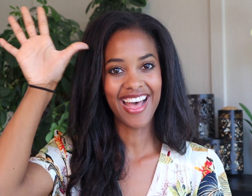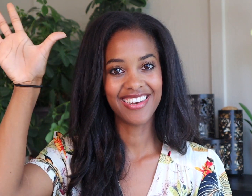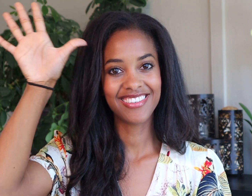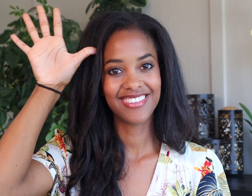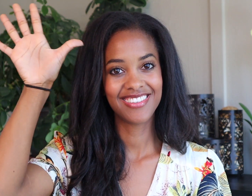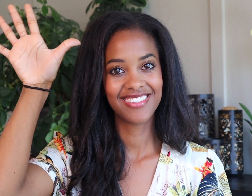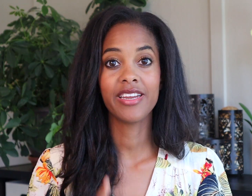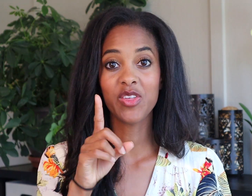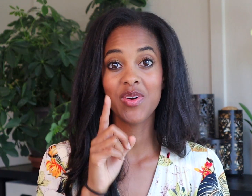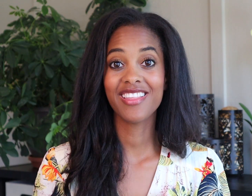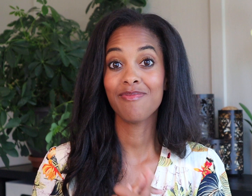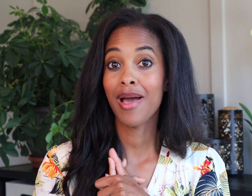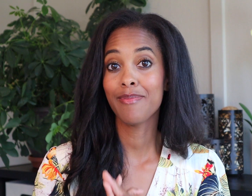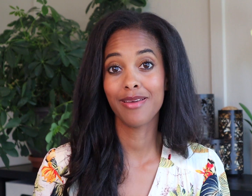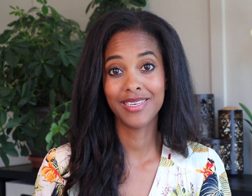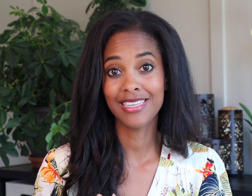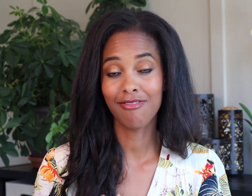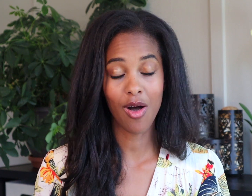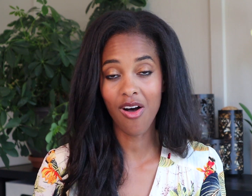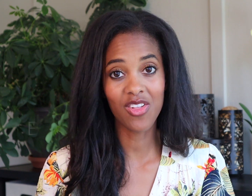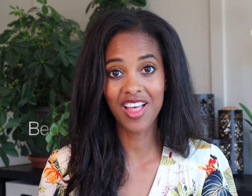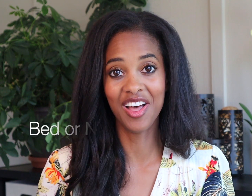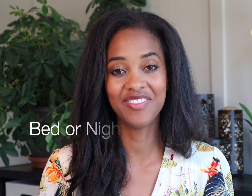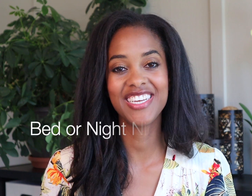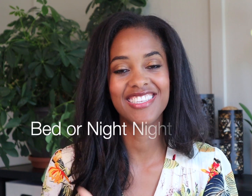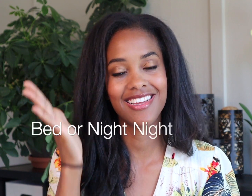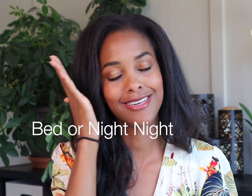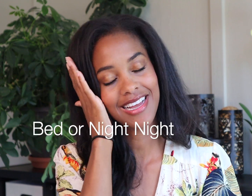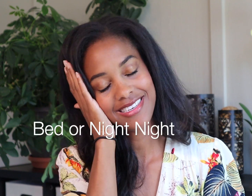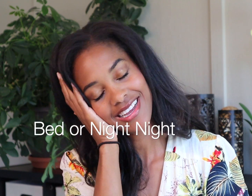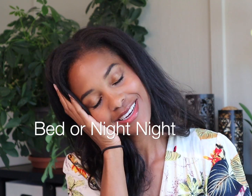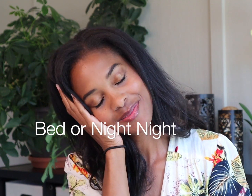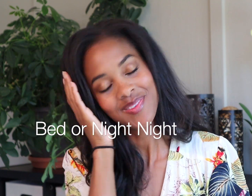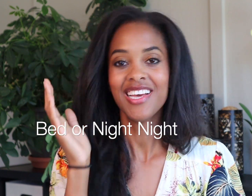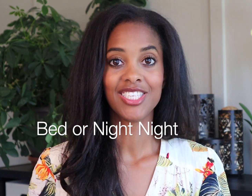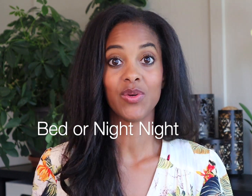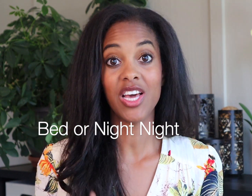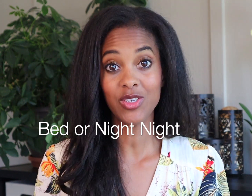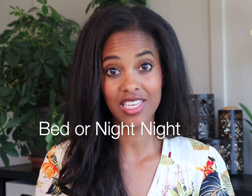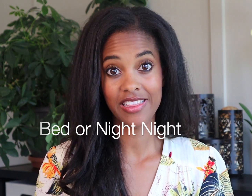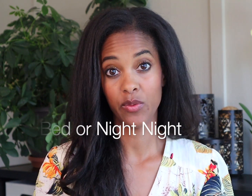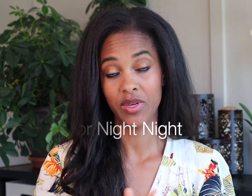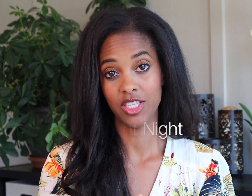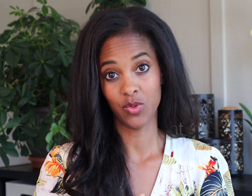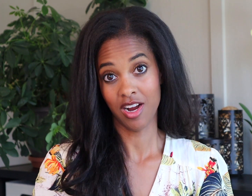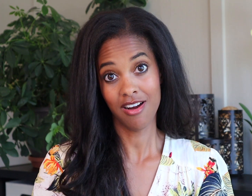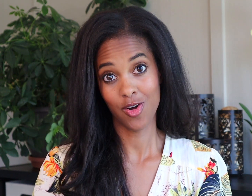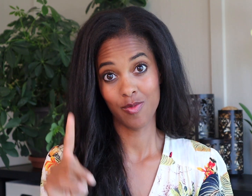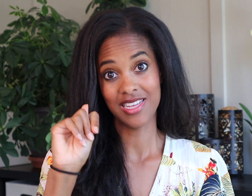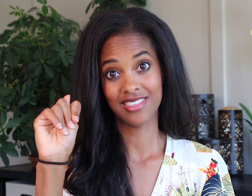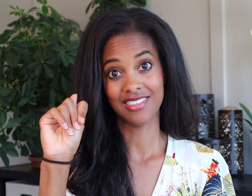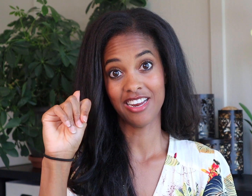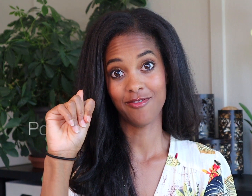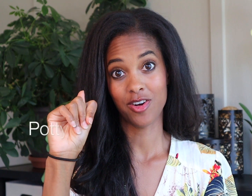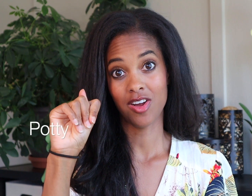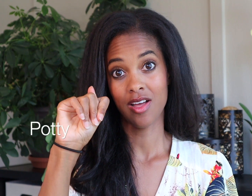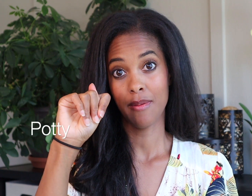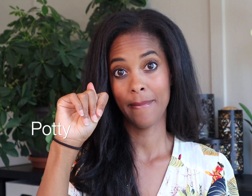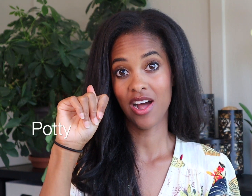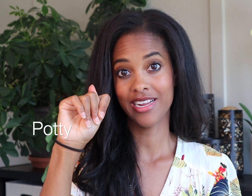Dad. Another one that my babies have all loved is night-night. So another sign that we do in our home is the sign for potty